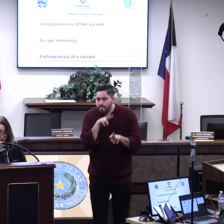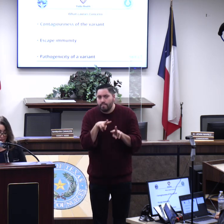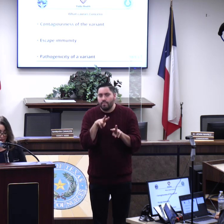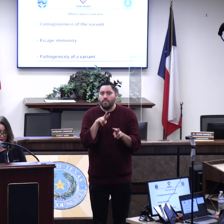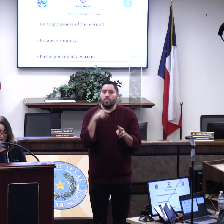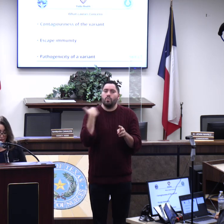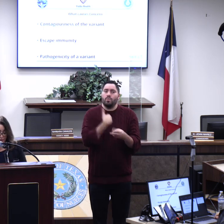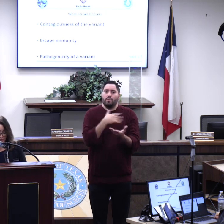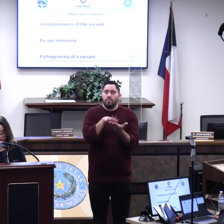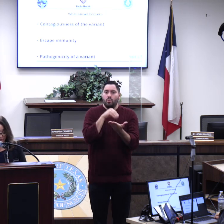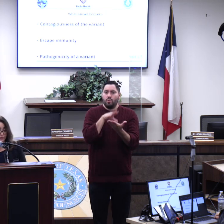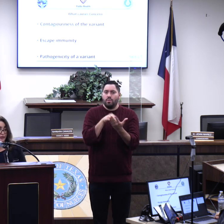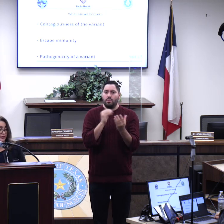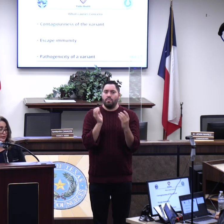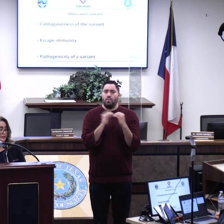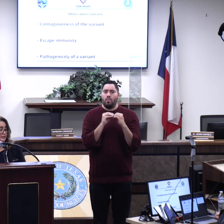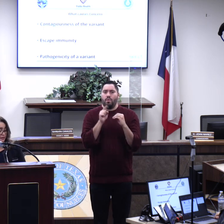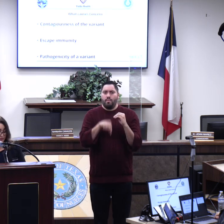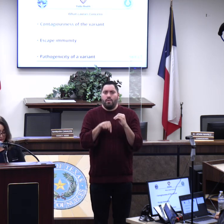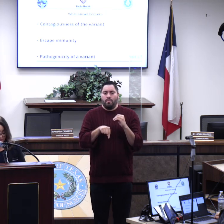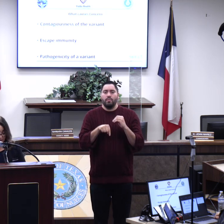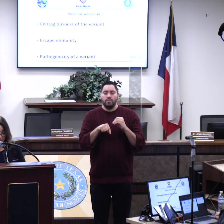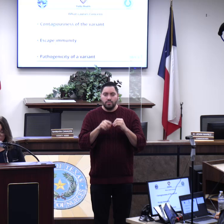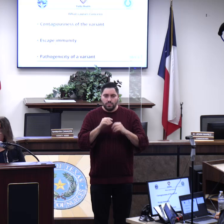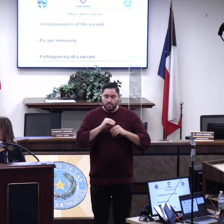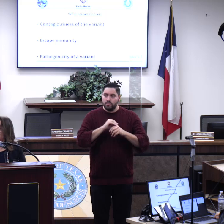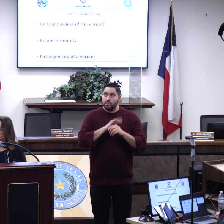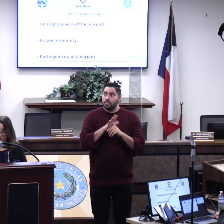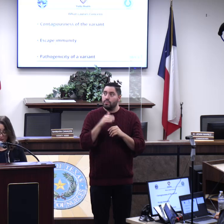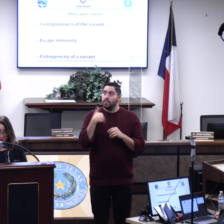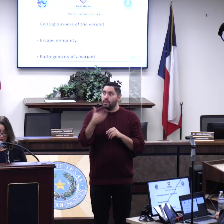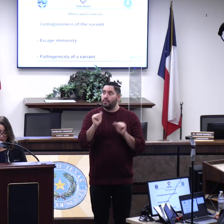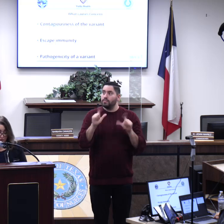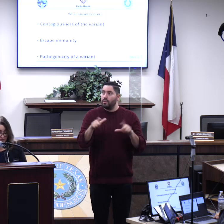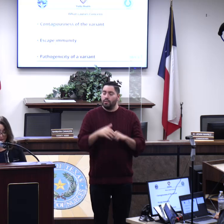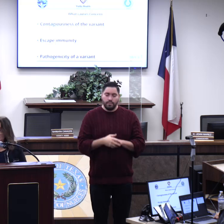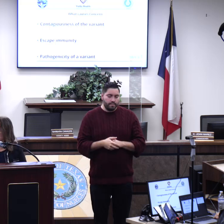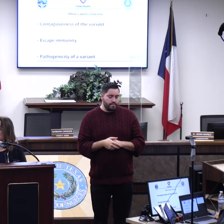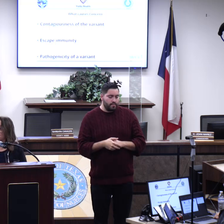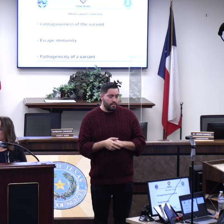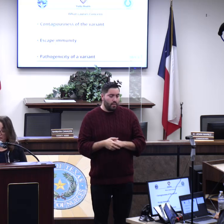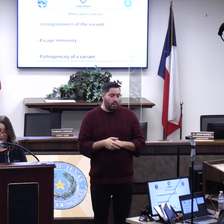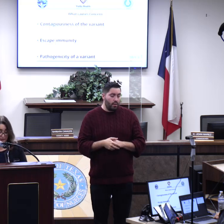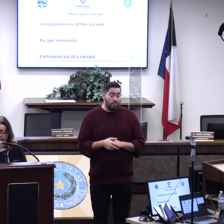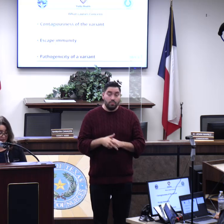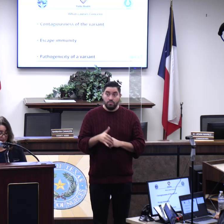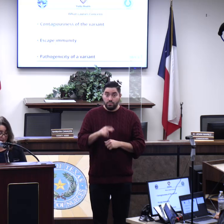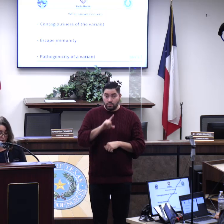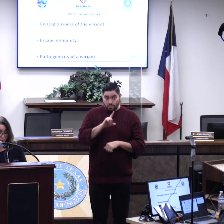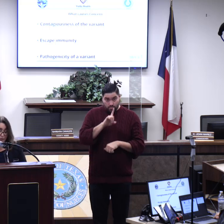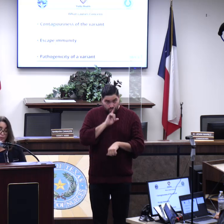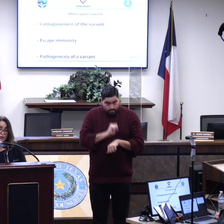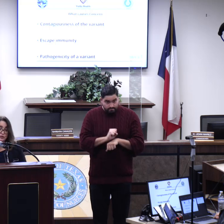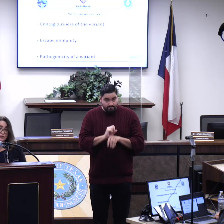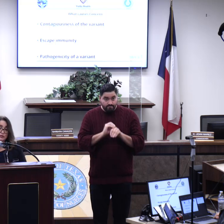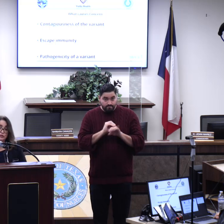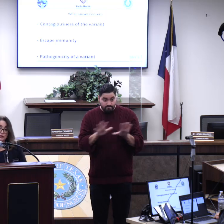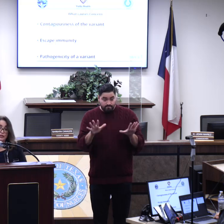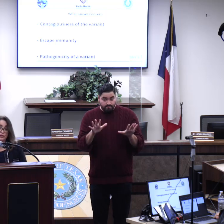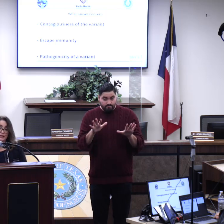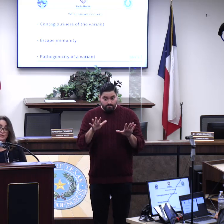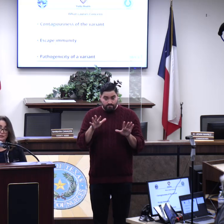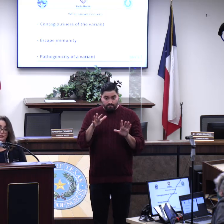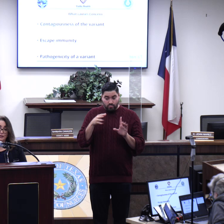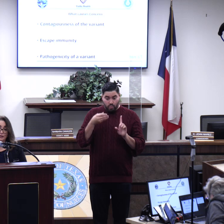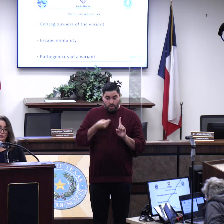more about the Omicron variant. Next slide. So, does it spread from one person to